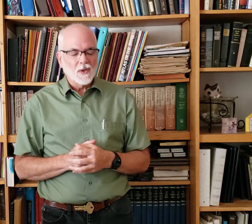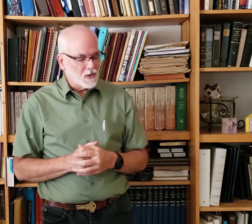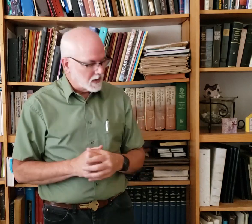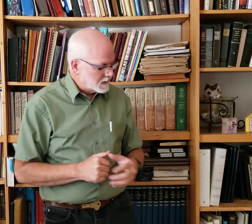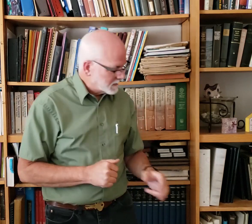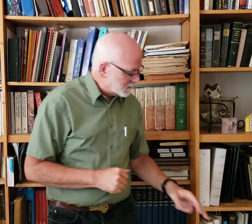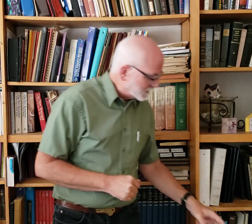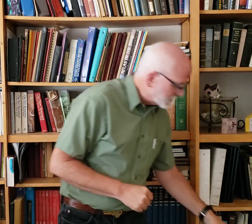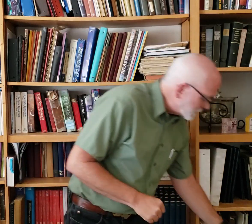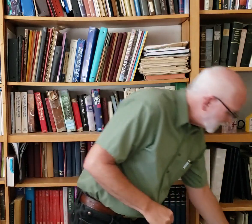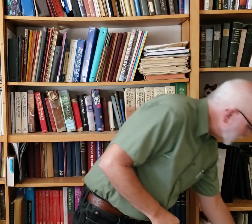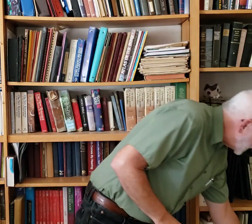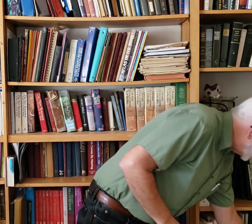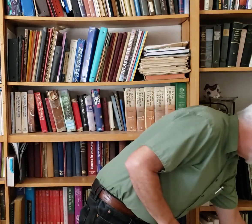Lord.